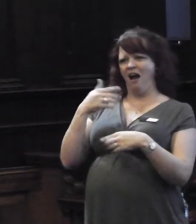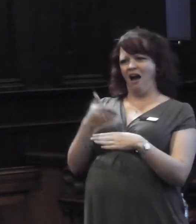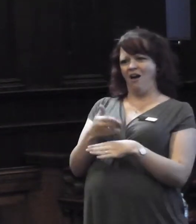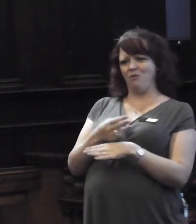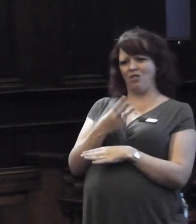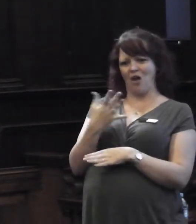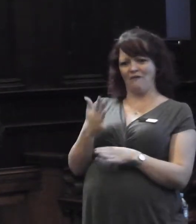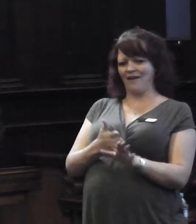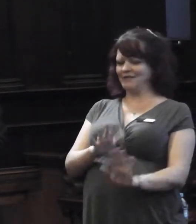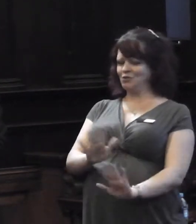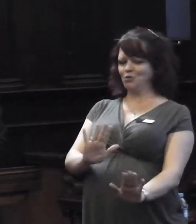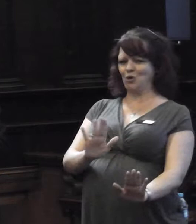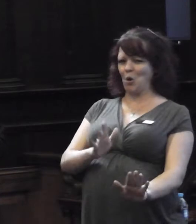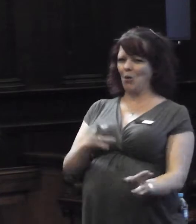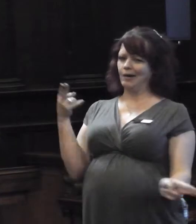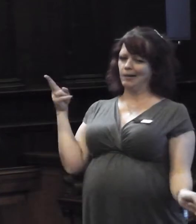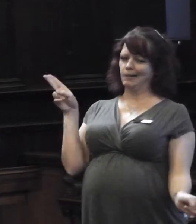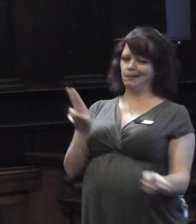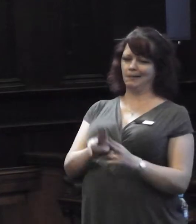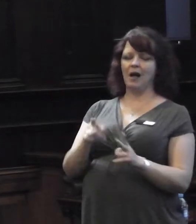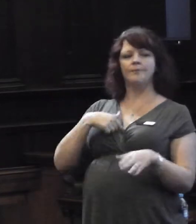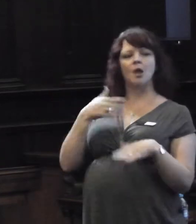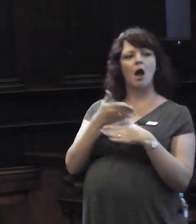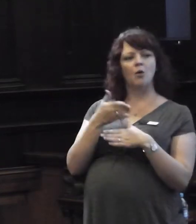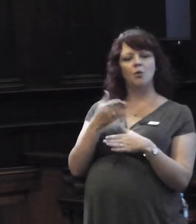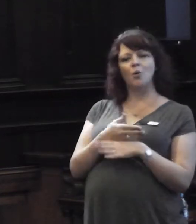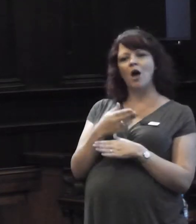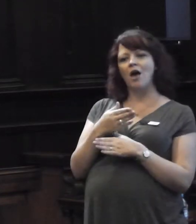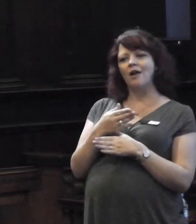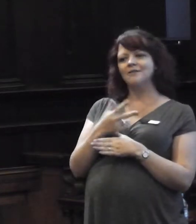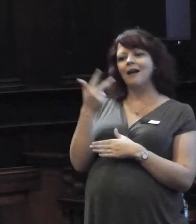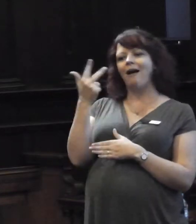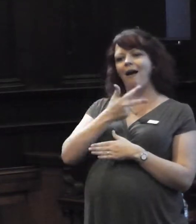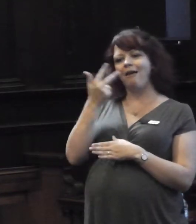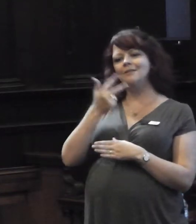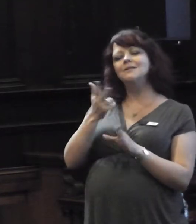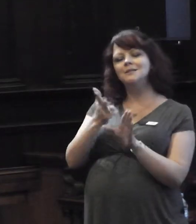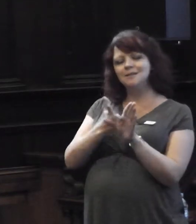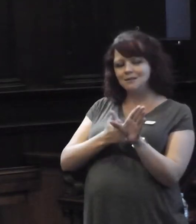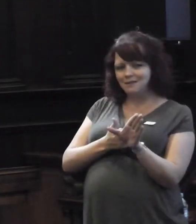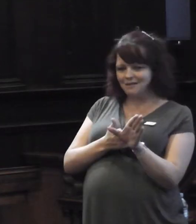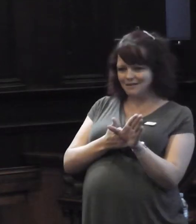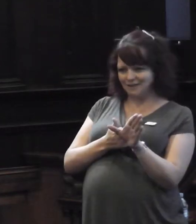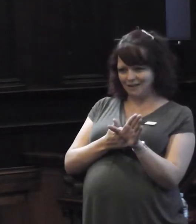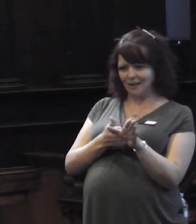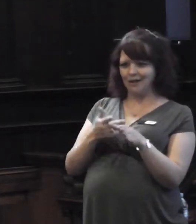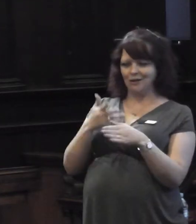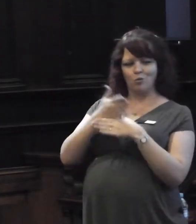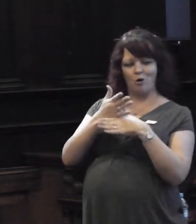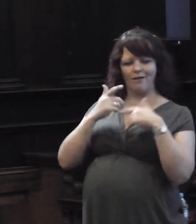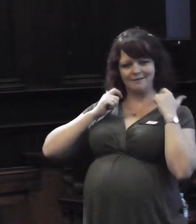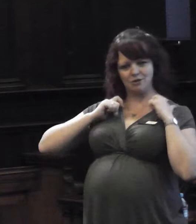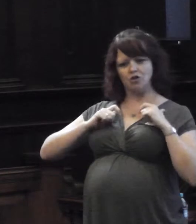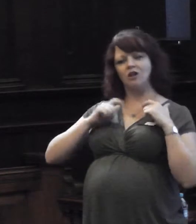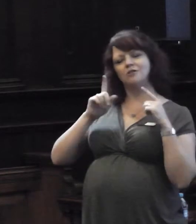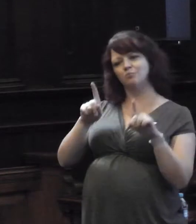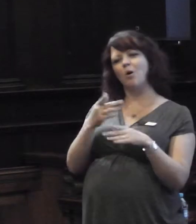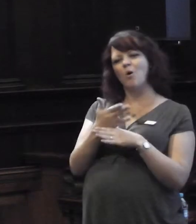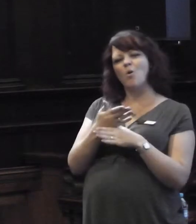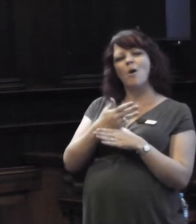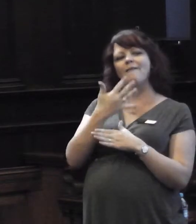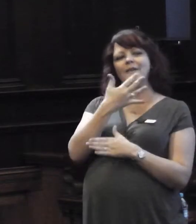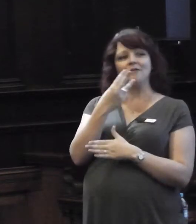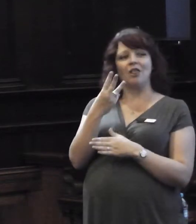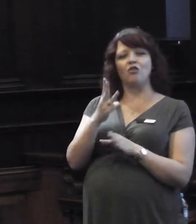getting. In fact, I only did. It's been 18 years, although I had 53 years in